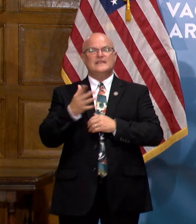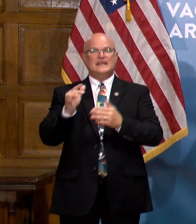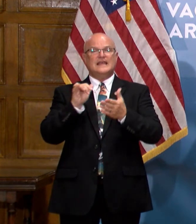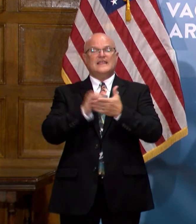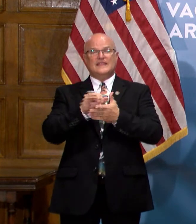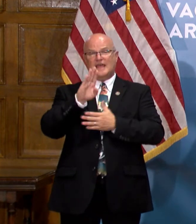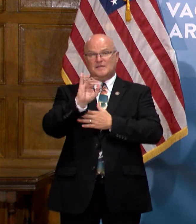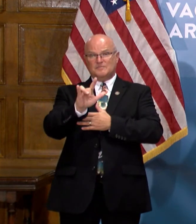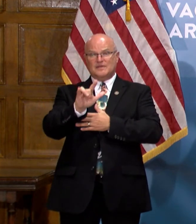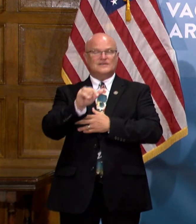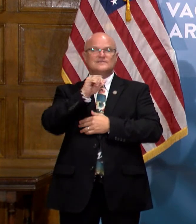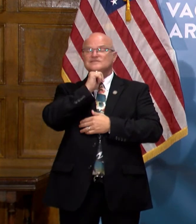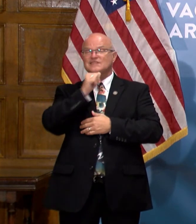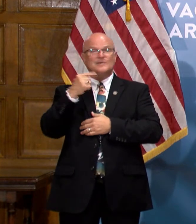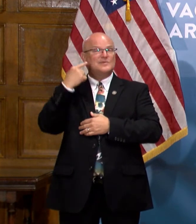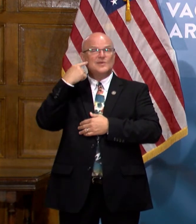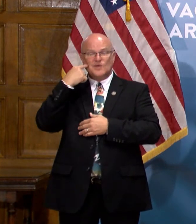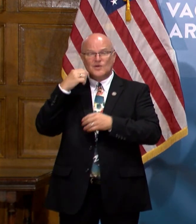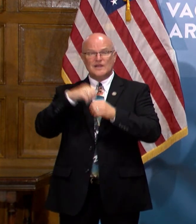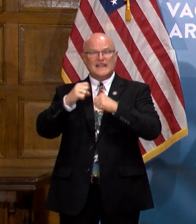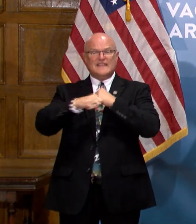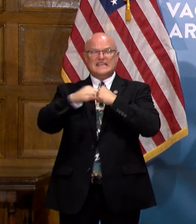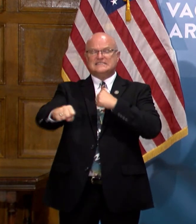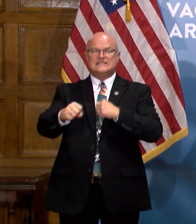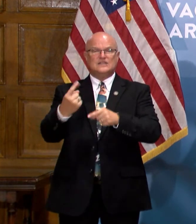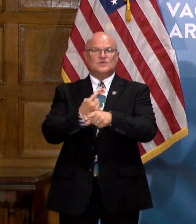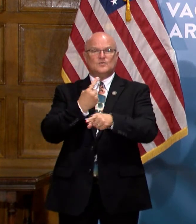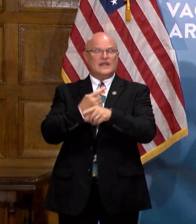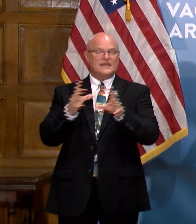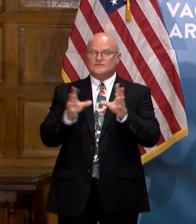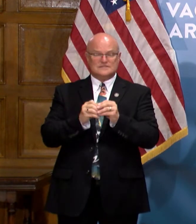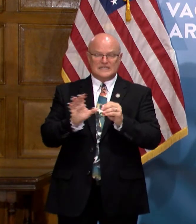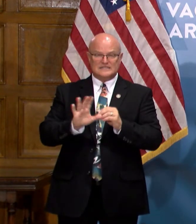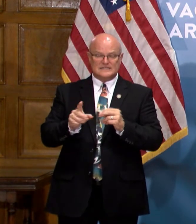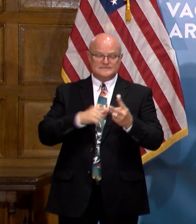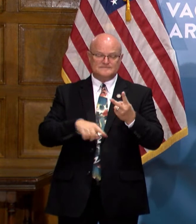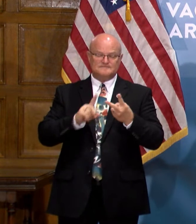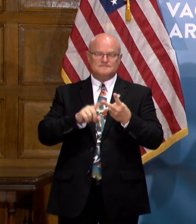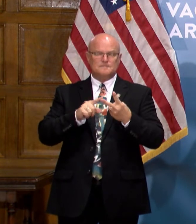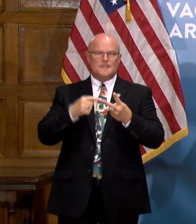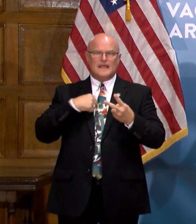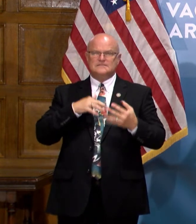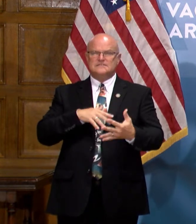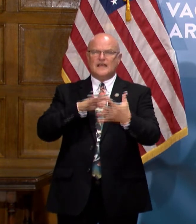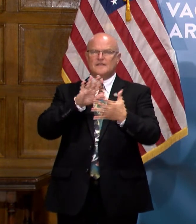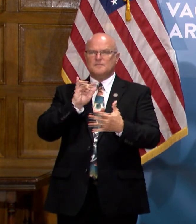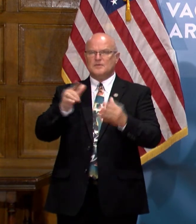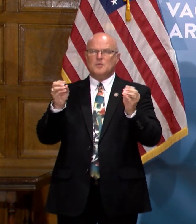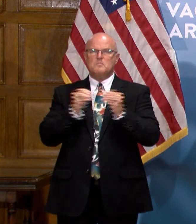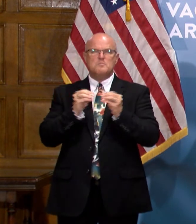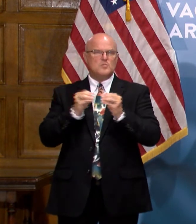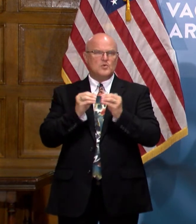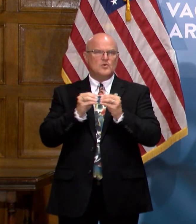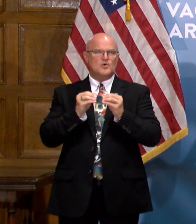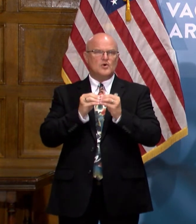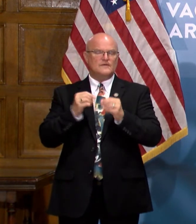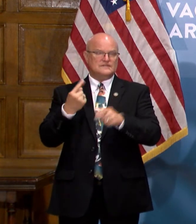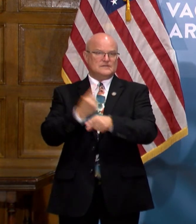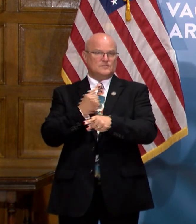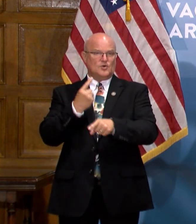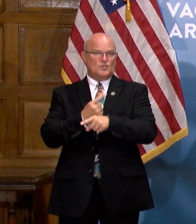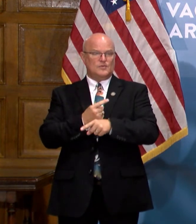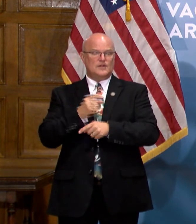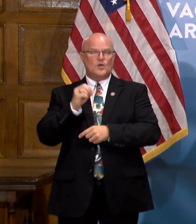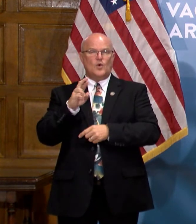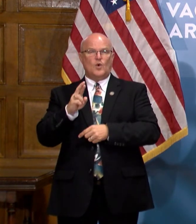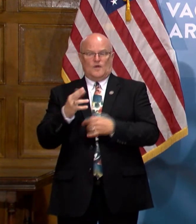that bill should not be heard in the extended regular session. Secondly, I'd have to study the bill more as to whether it's appropriate